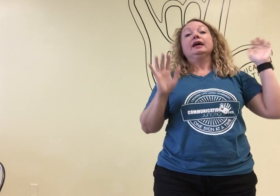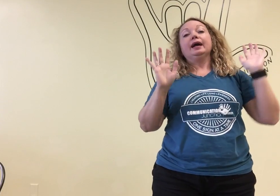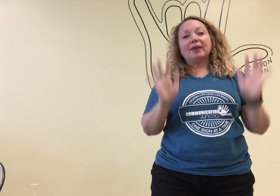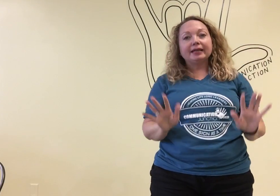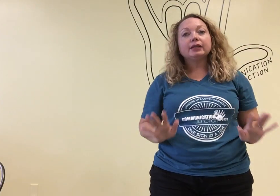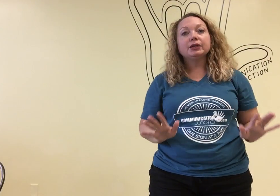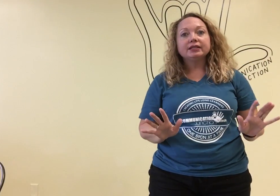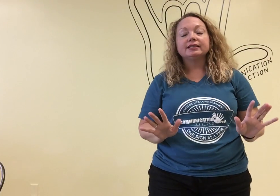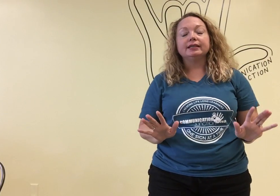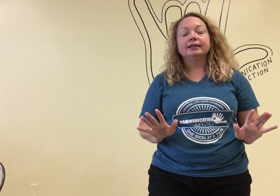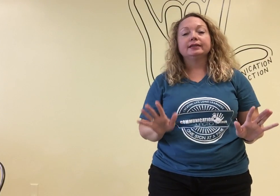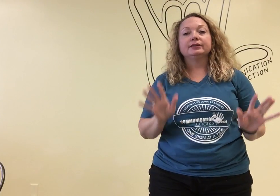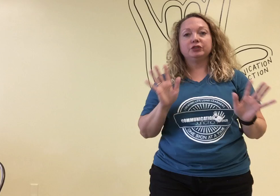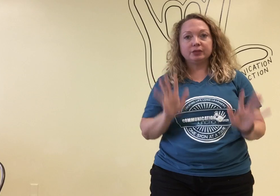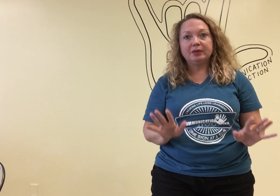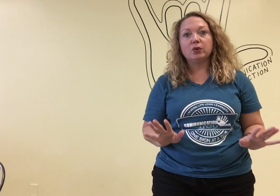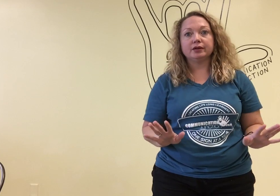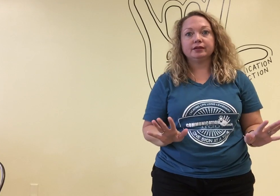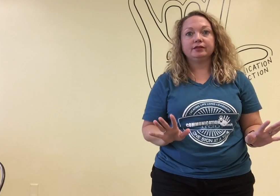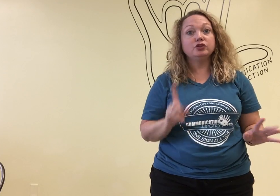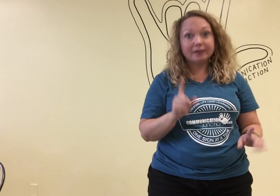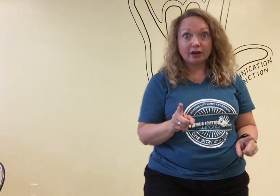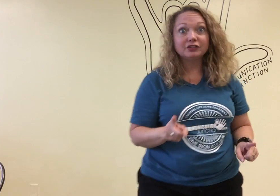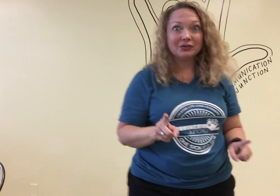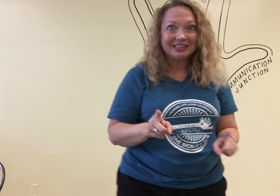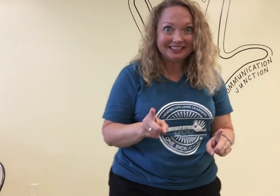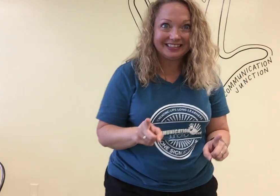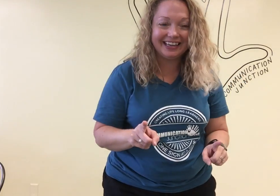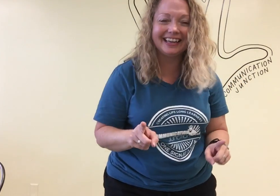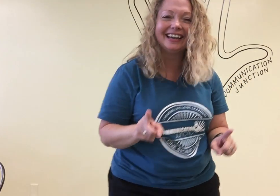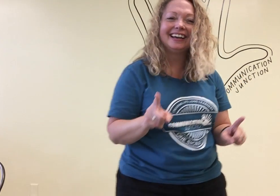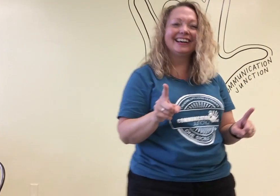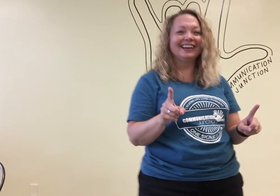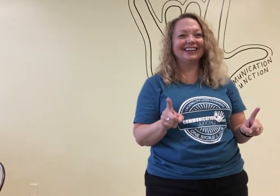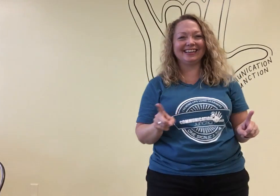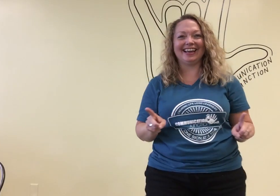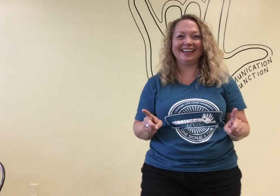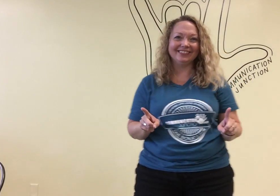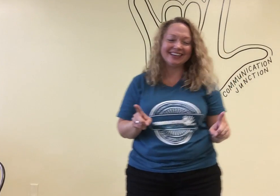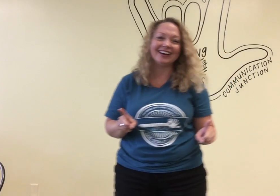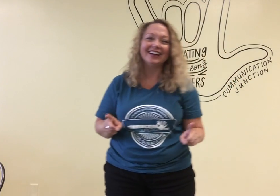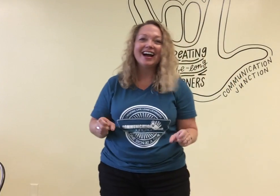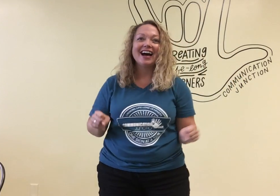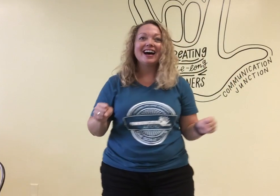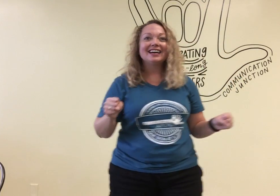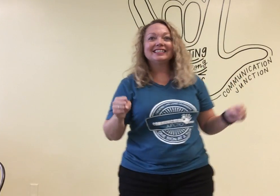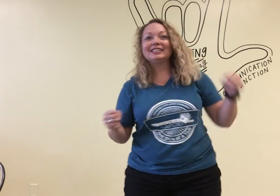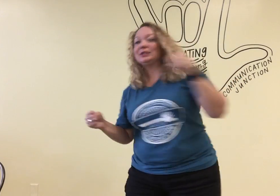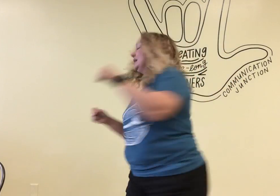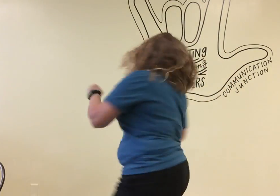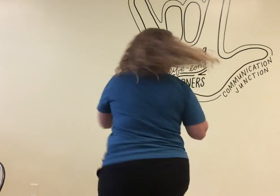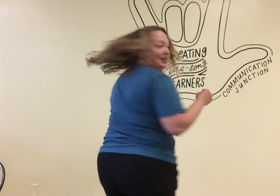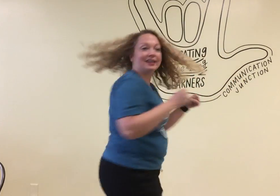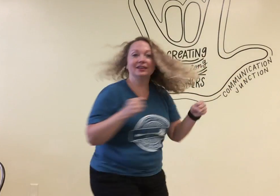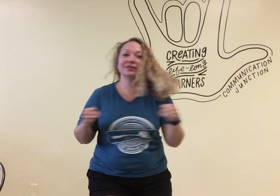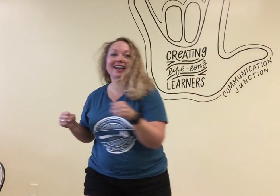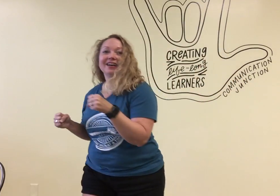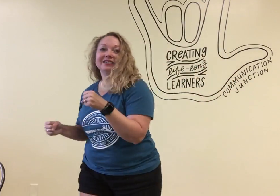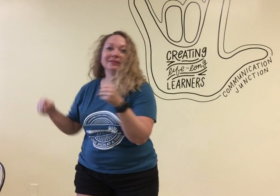I might get a little dizzy, so just be warned. You might also get dizzy. Okay, here we go. Spinning around in